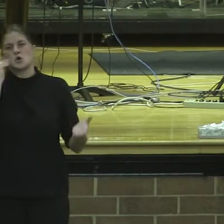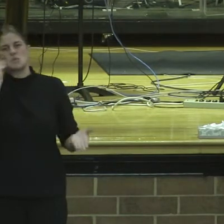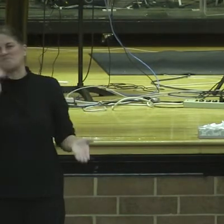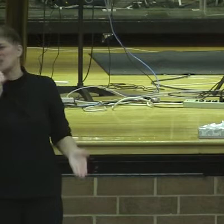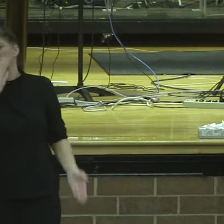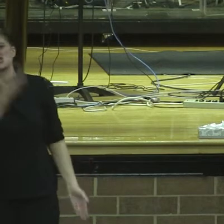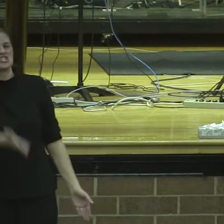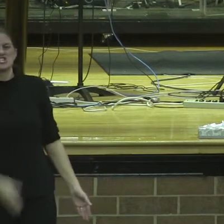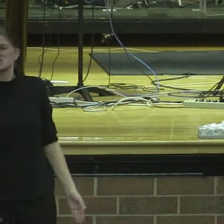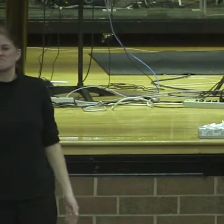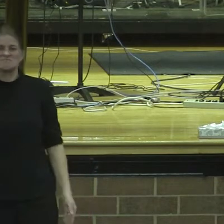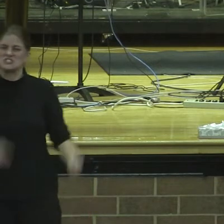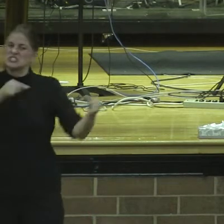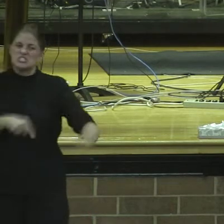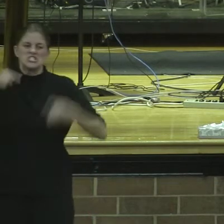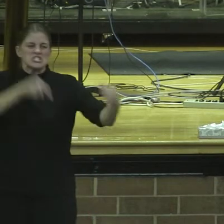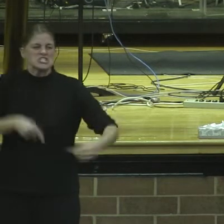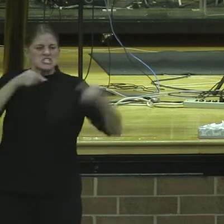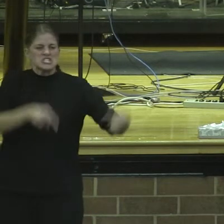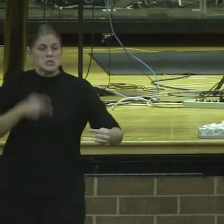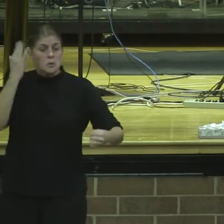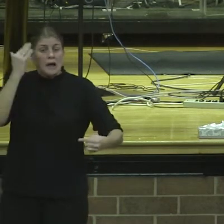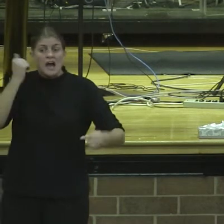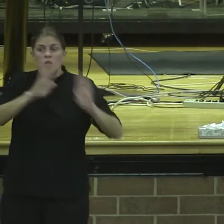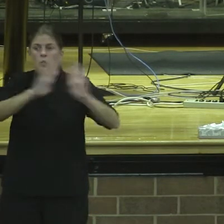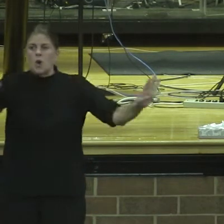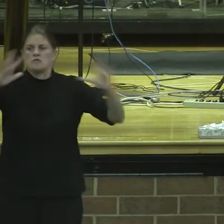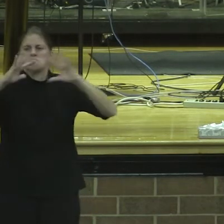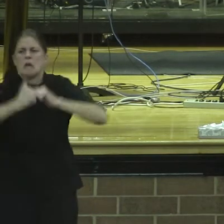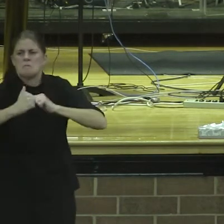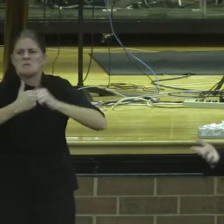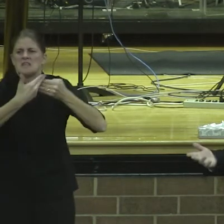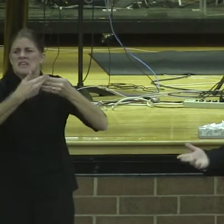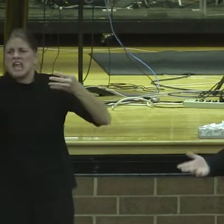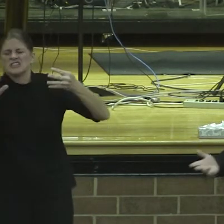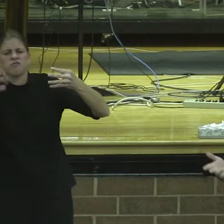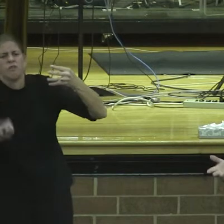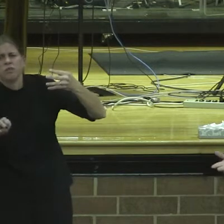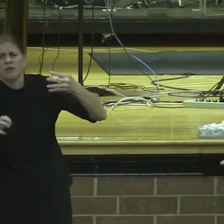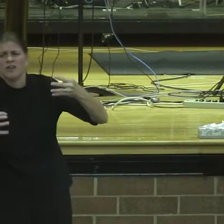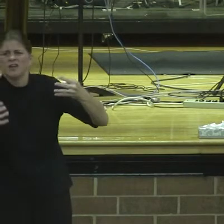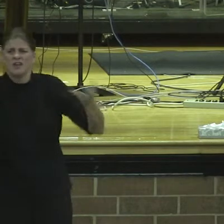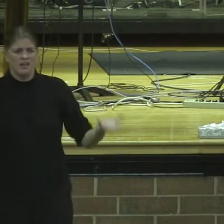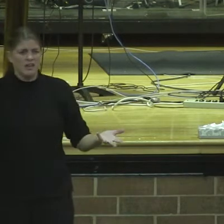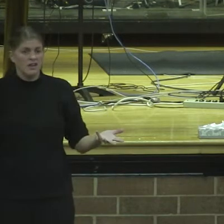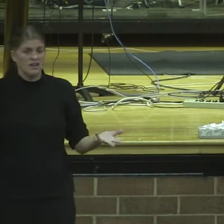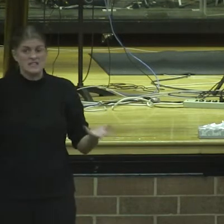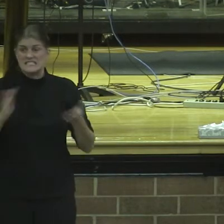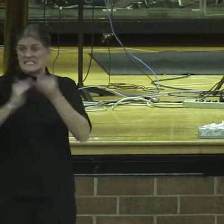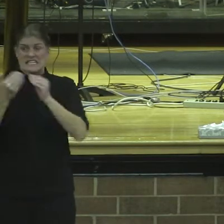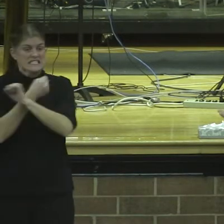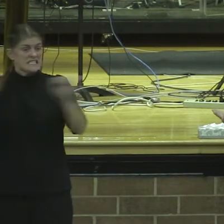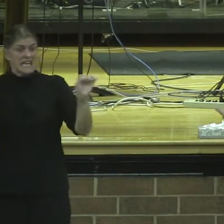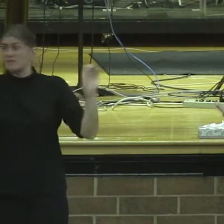We're free, we're there, but the walls are torn down. The gates are destroyed. We were in bondage 14